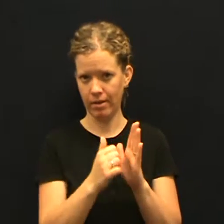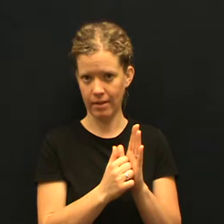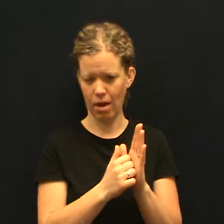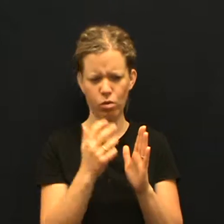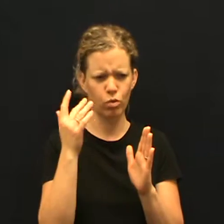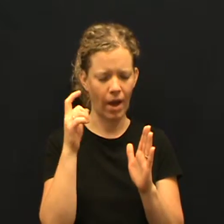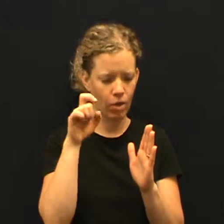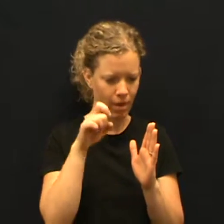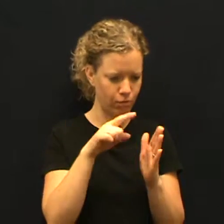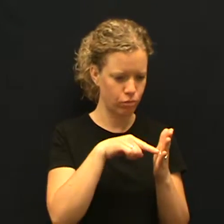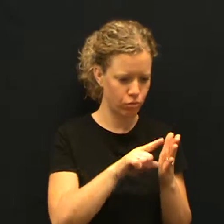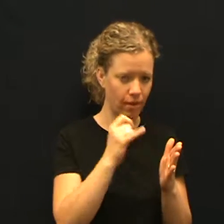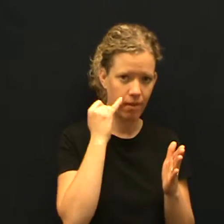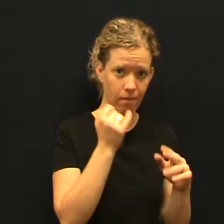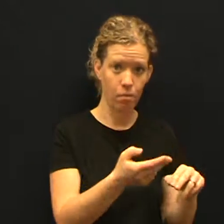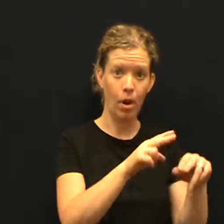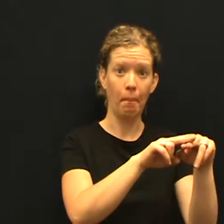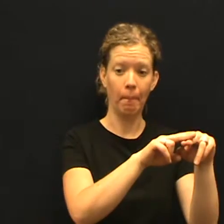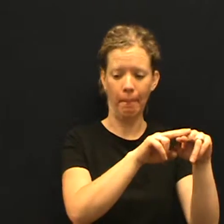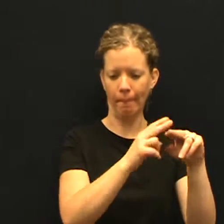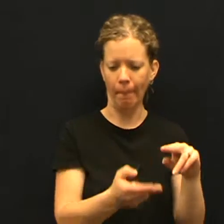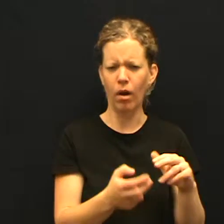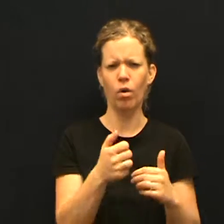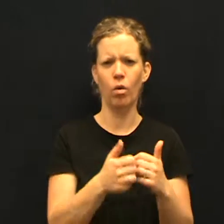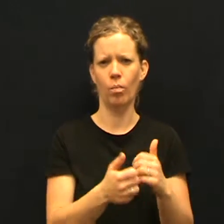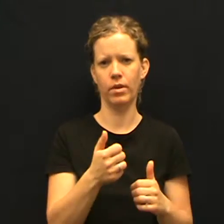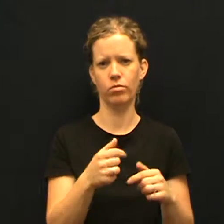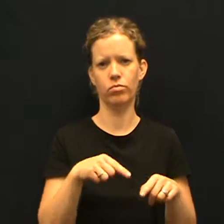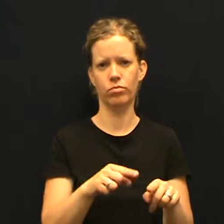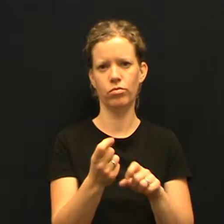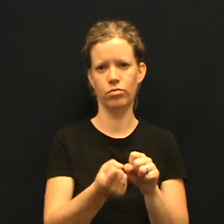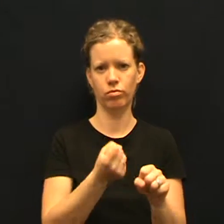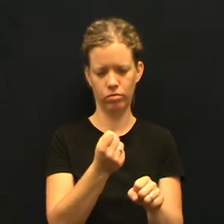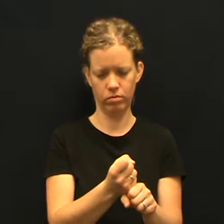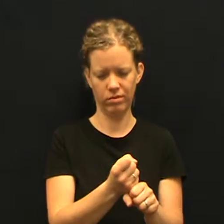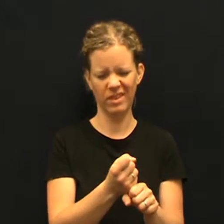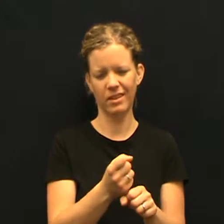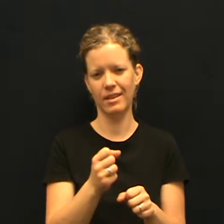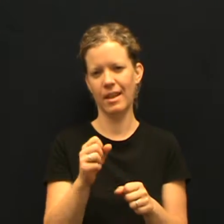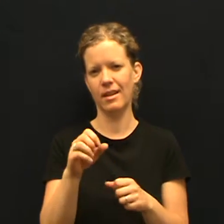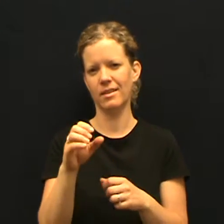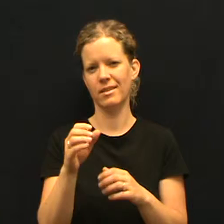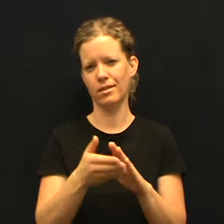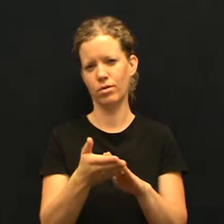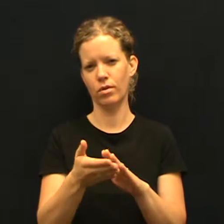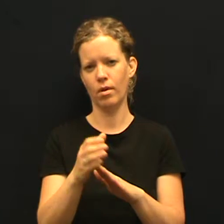we include them in the operating cash flow section of the statement accordingly.